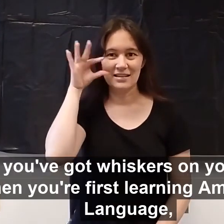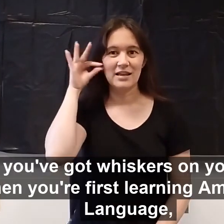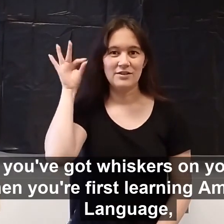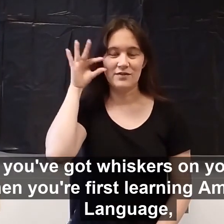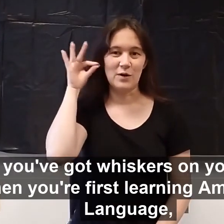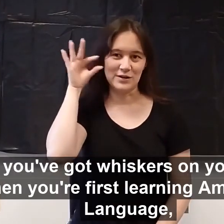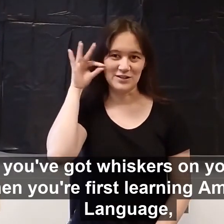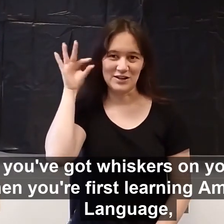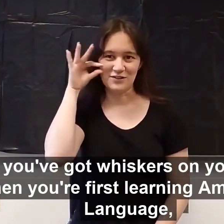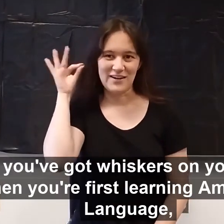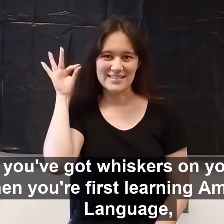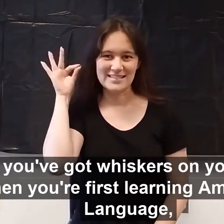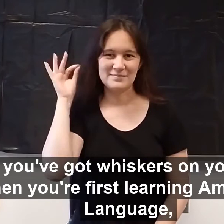Like you've got whiskers on your face.